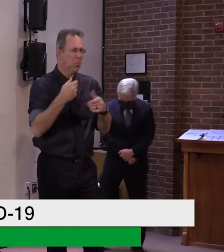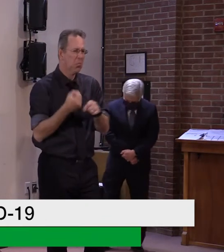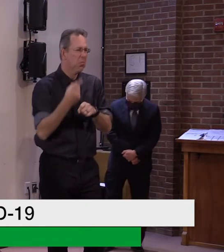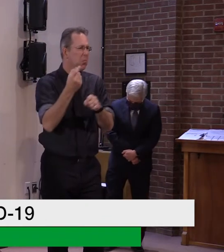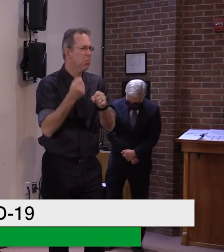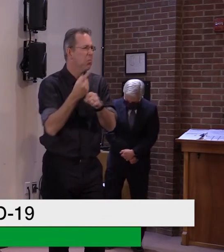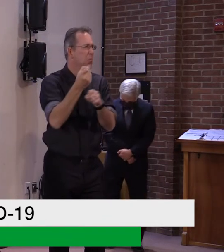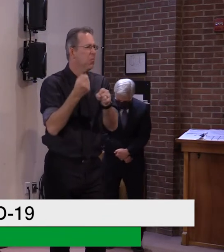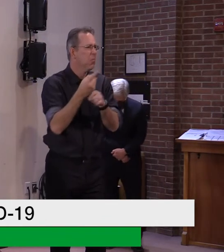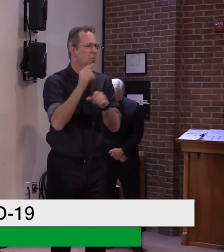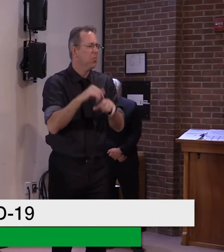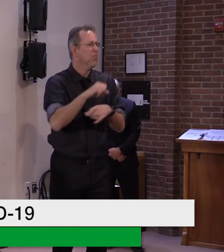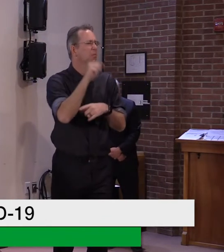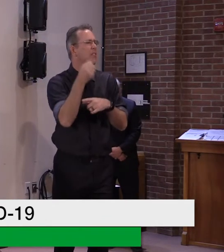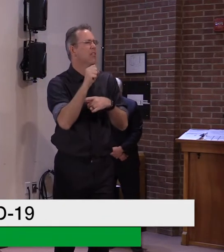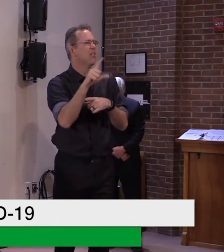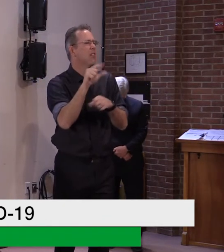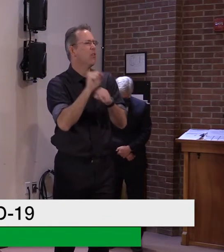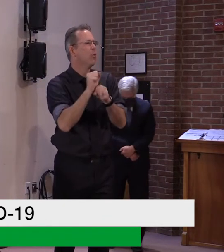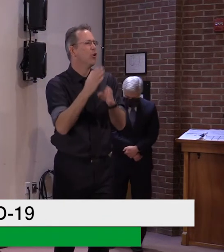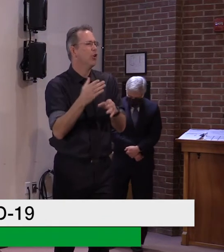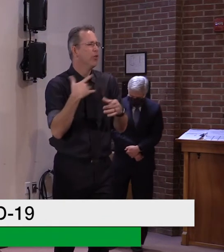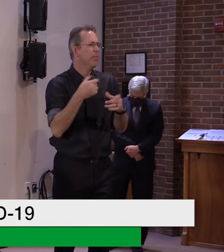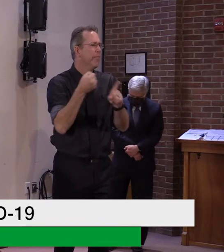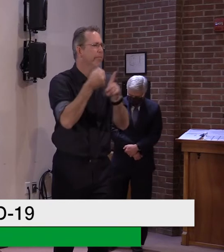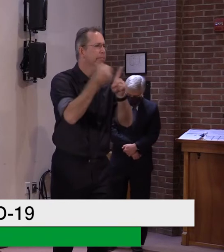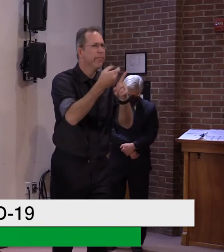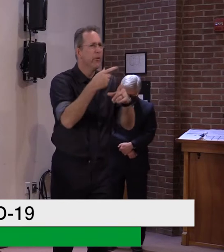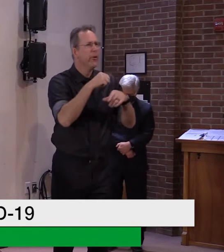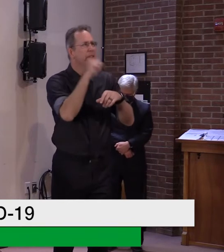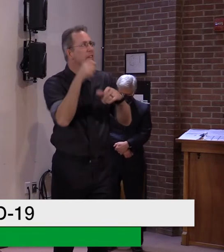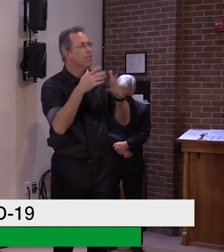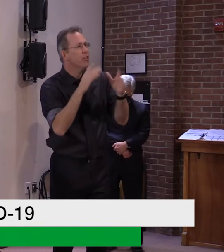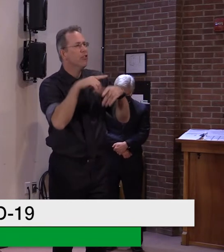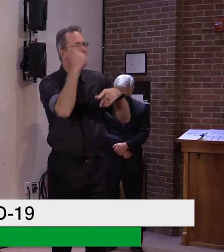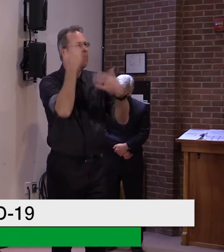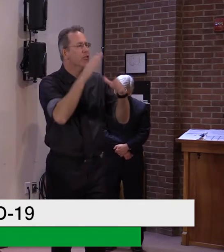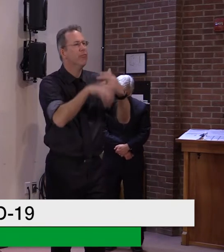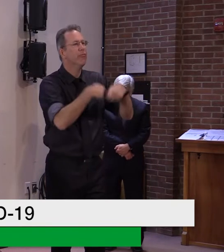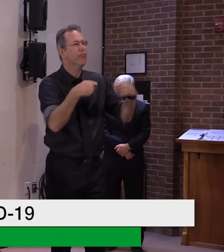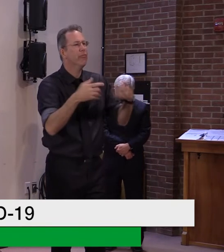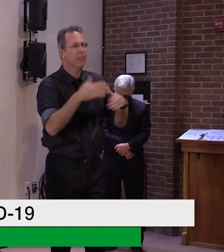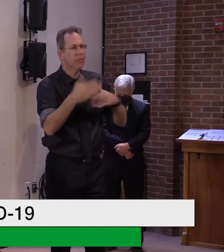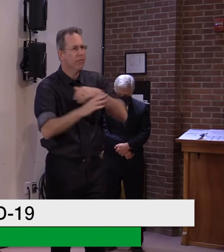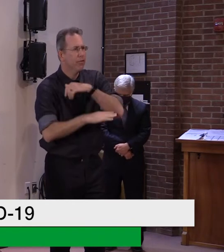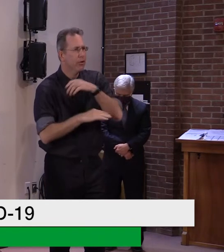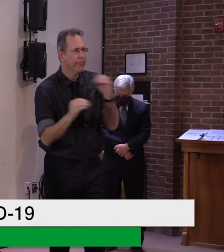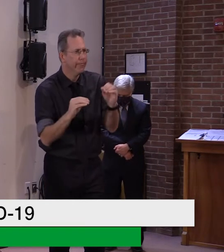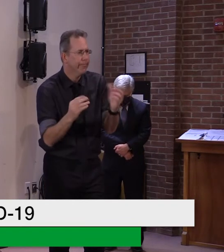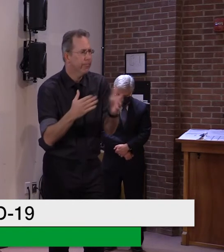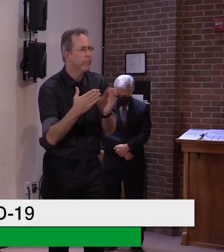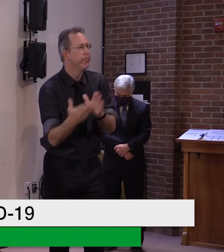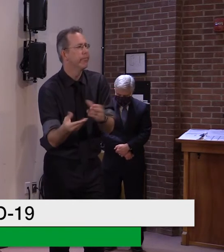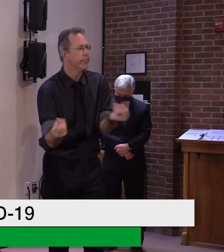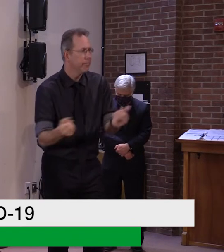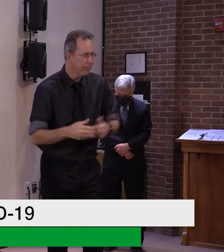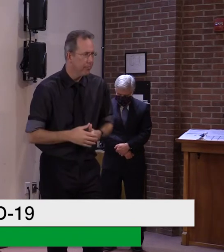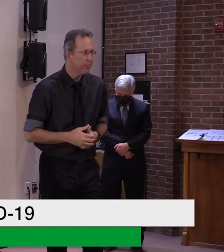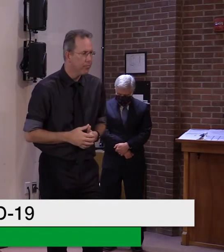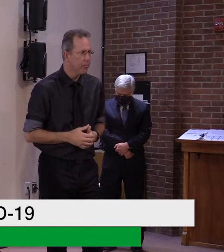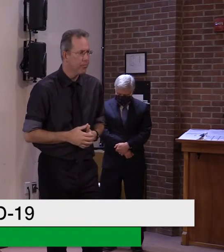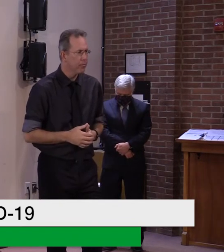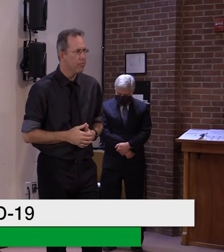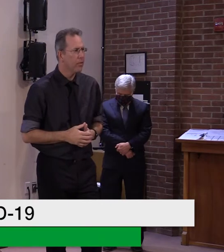uh so from that perspective we are seeing this more industry specific and and seasonal um but i can